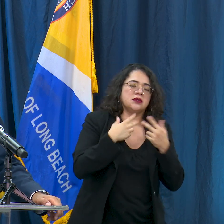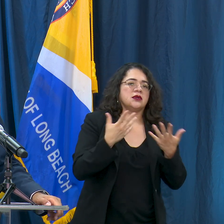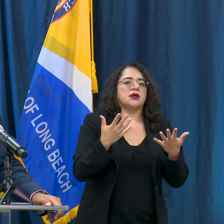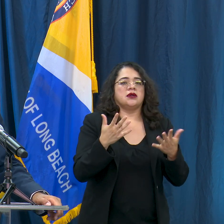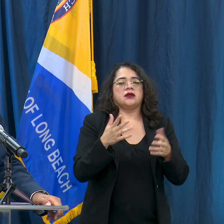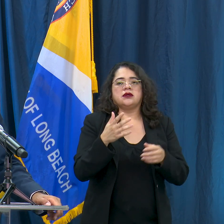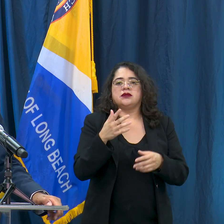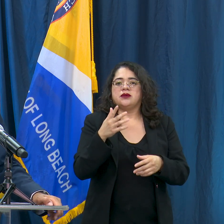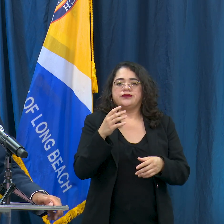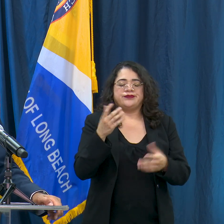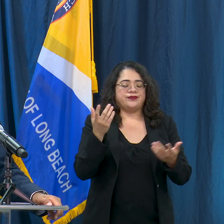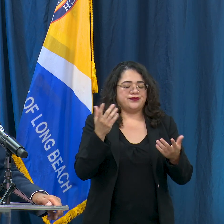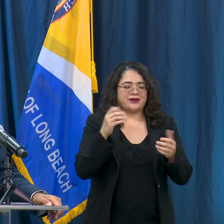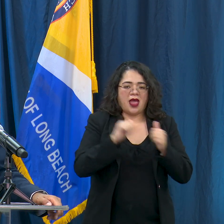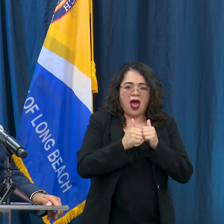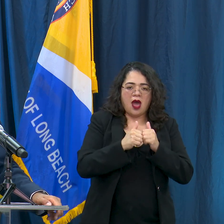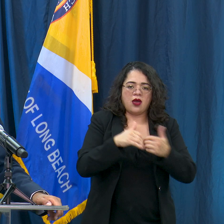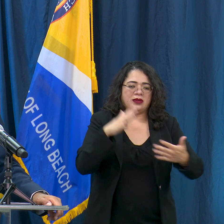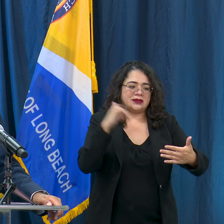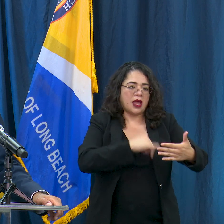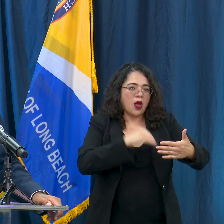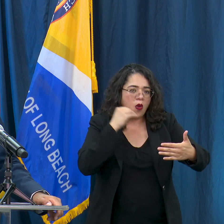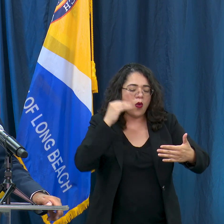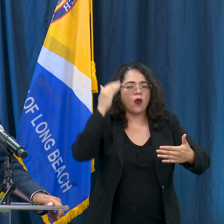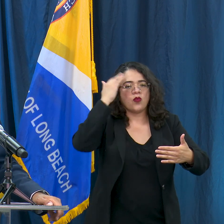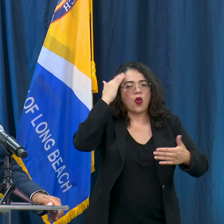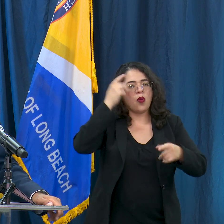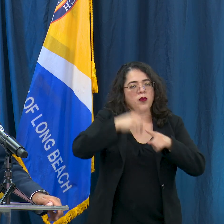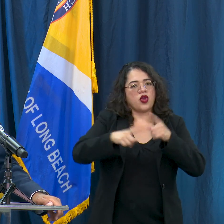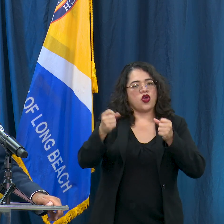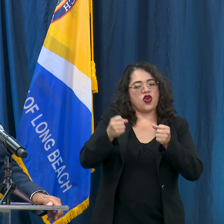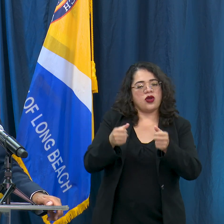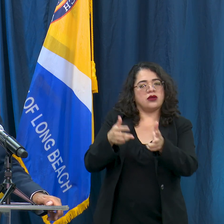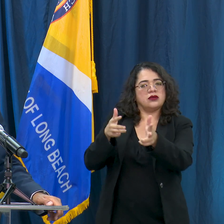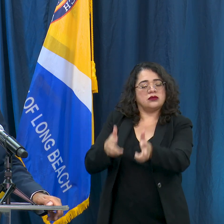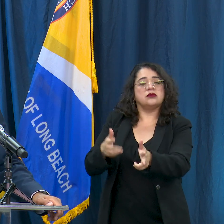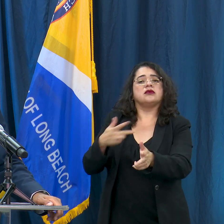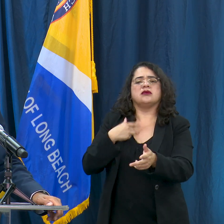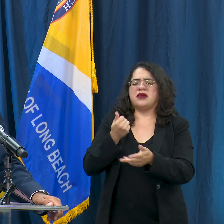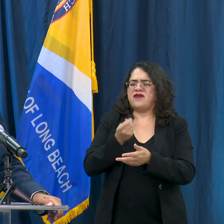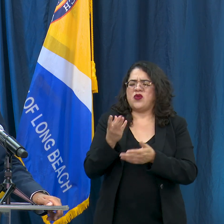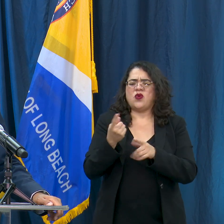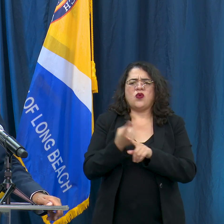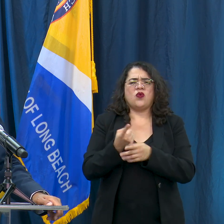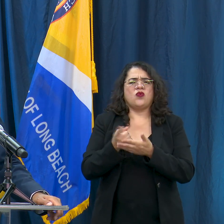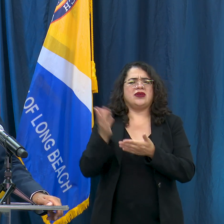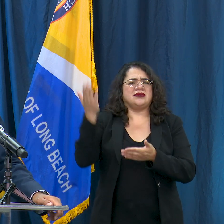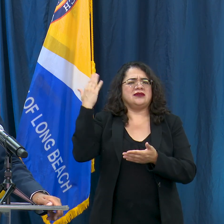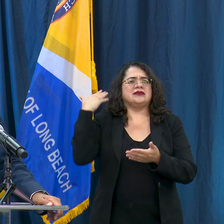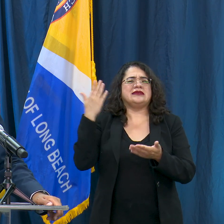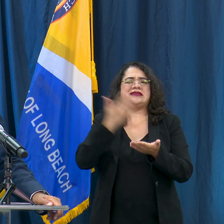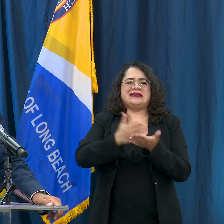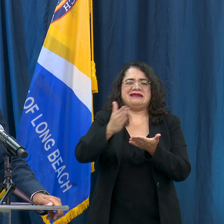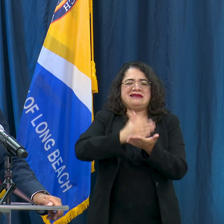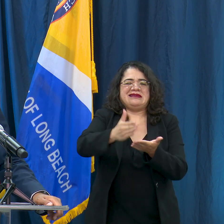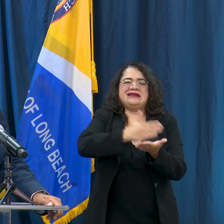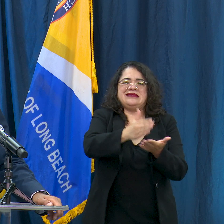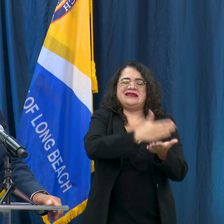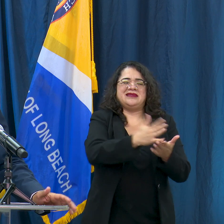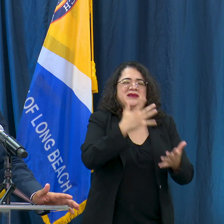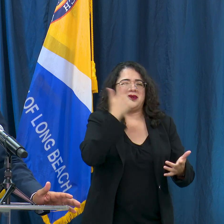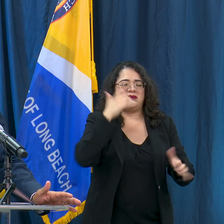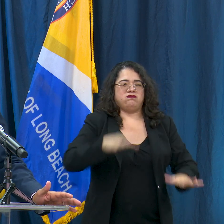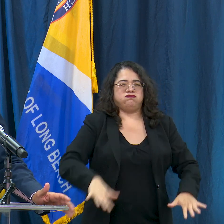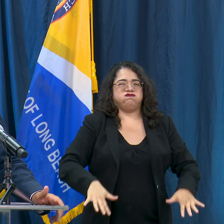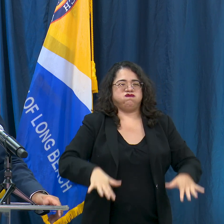Safer at Home order. As we're all aware, we resumed street sweeping a couple of weeks ago because of health and safety reasons